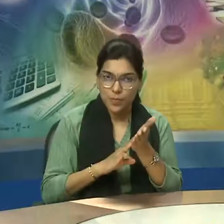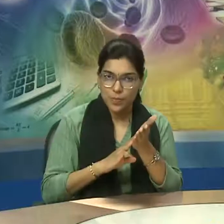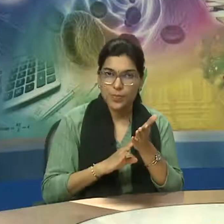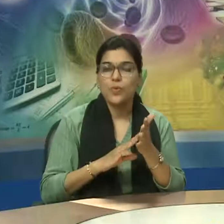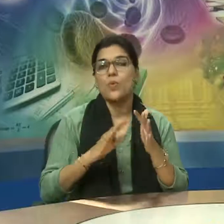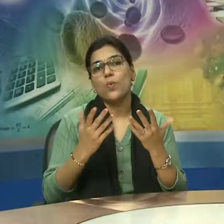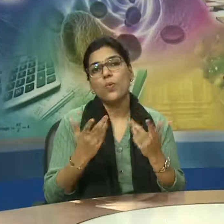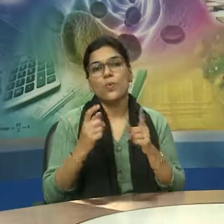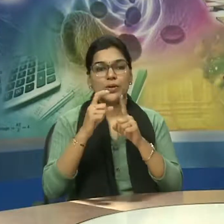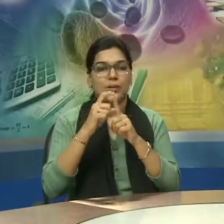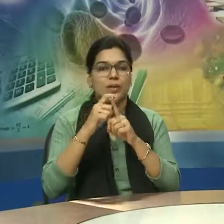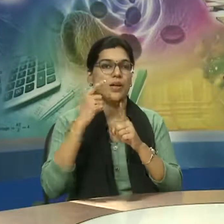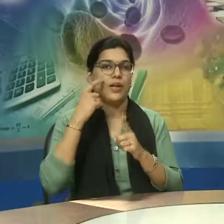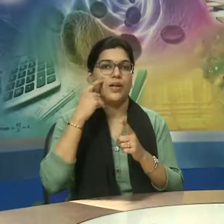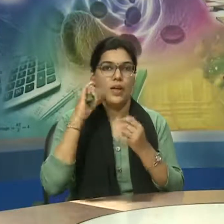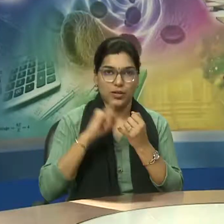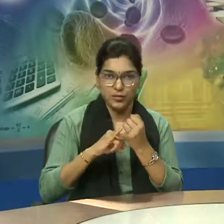un, pre,